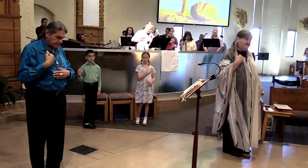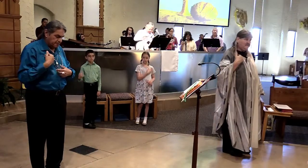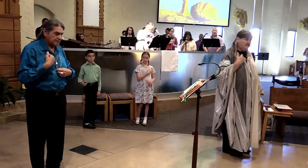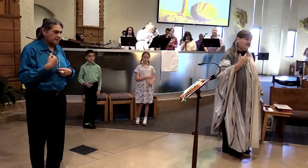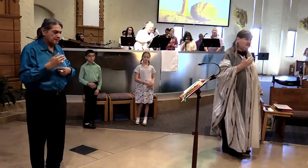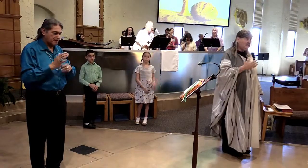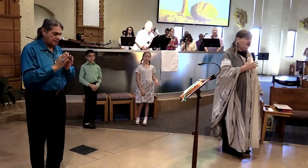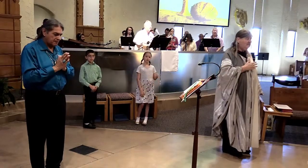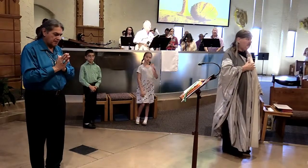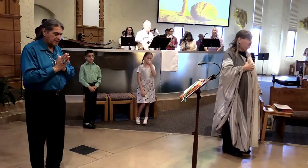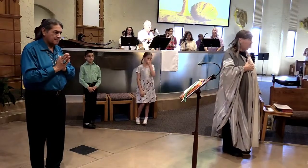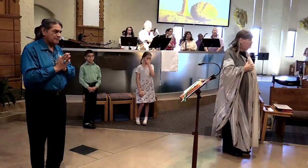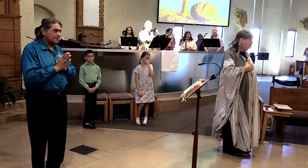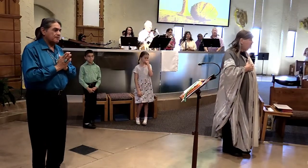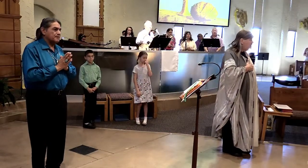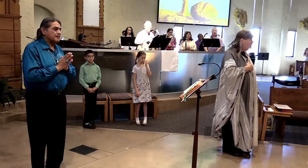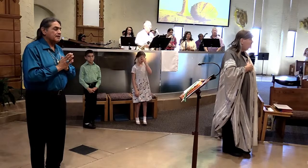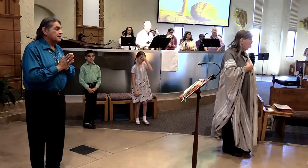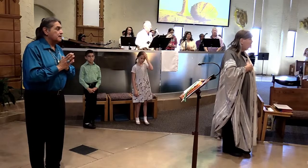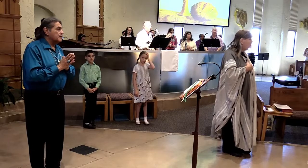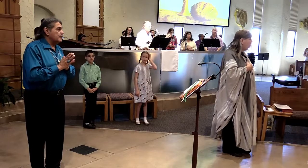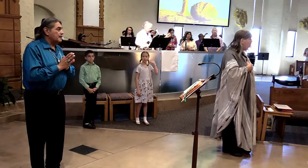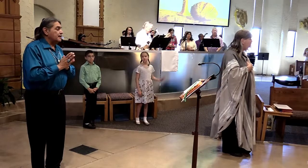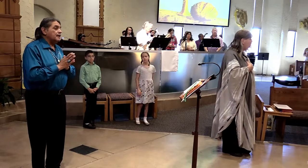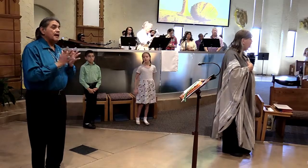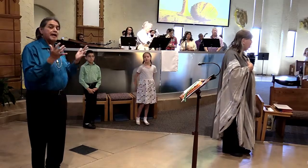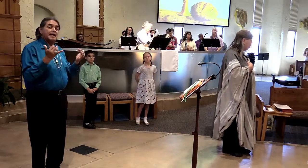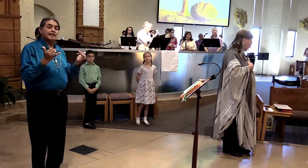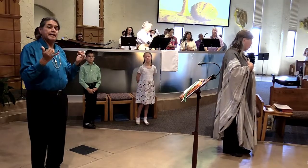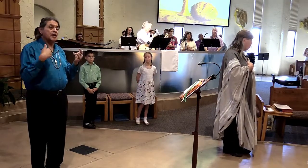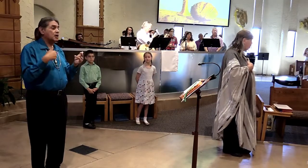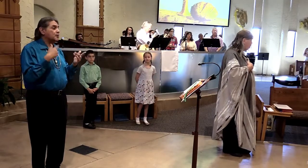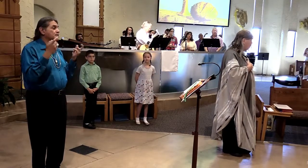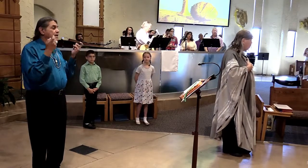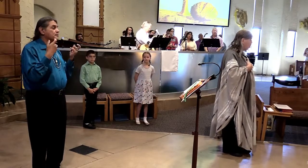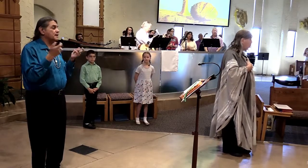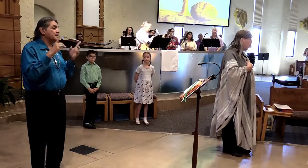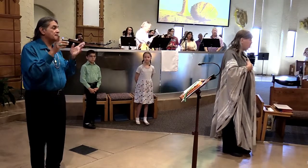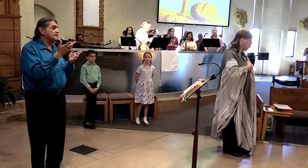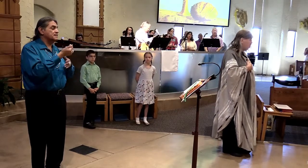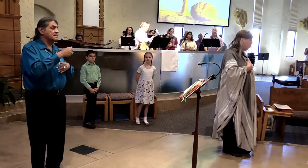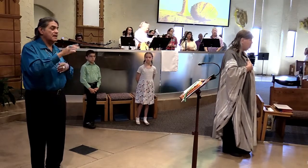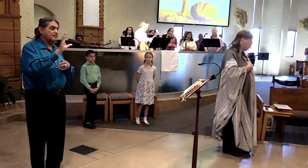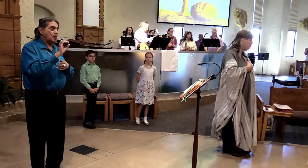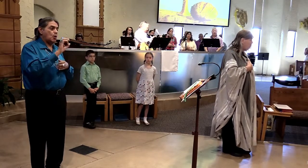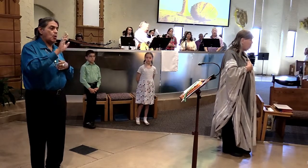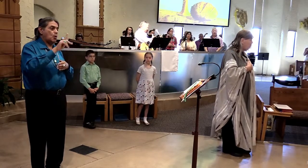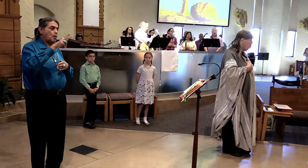Holy Spirit. Amen. Today we celebrate the Feast of Corpus Christi.